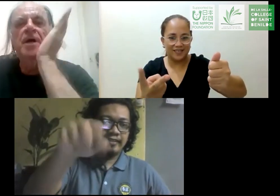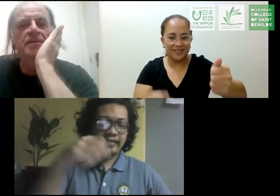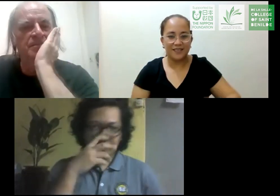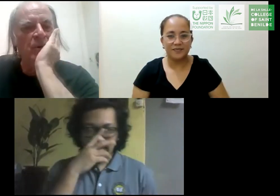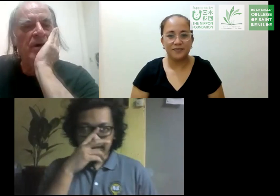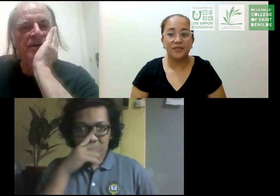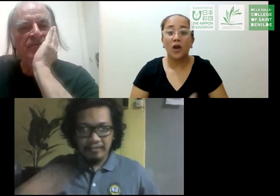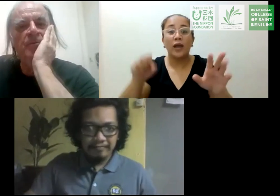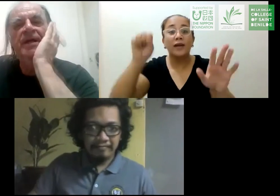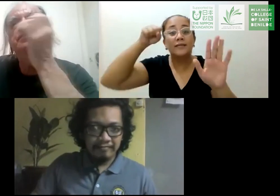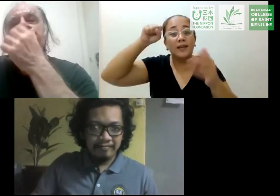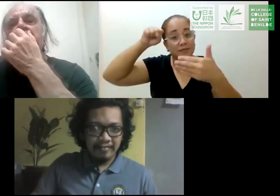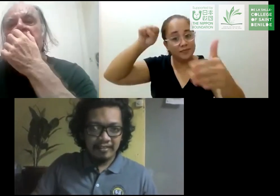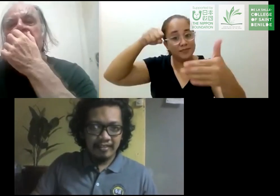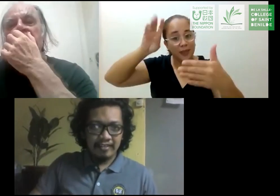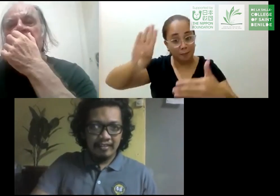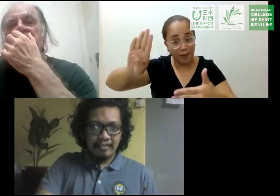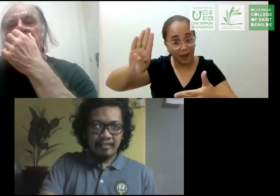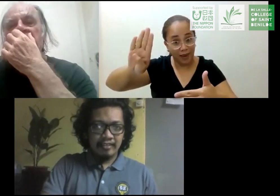Okay, Shock, go ahead for B.